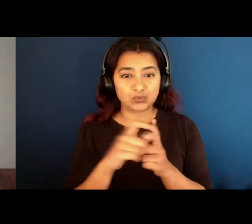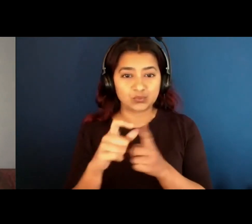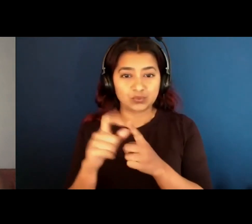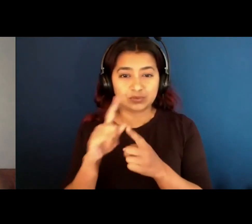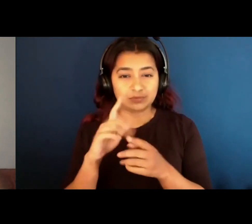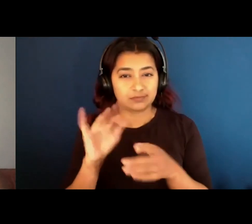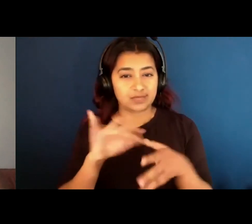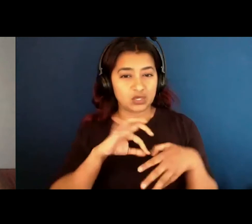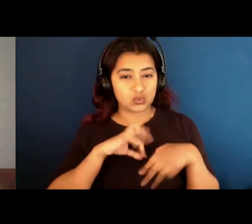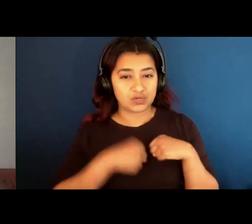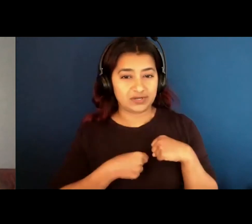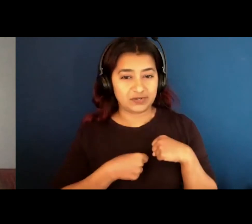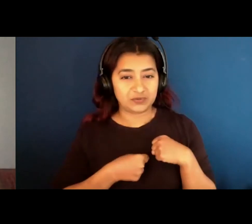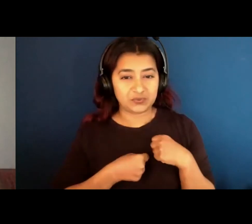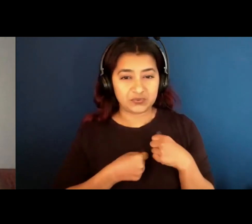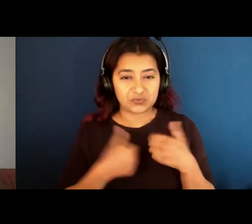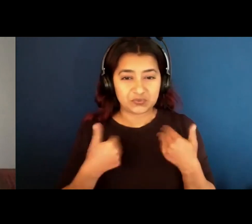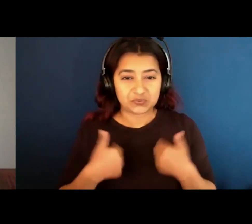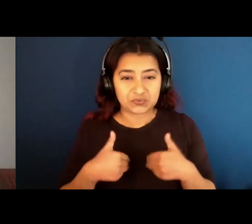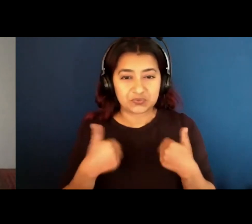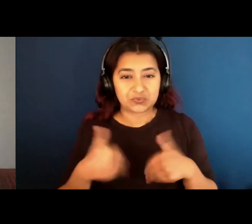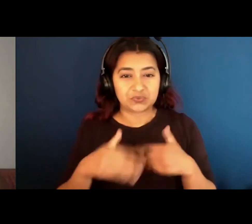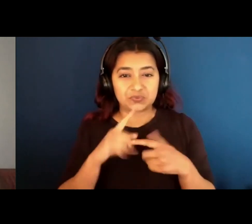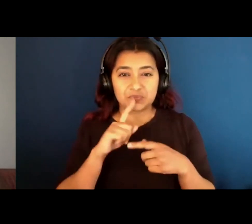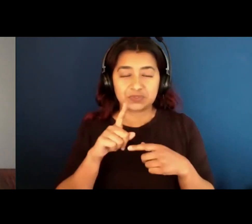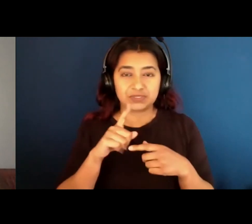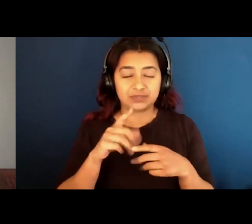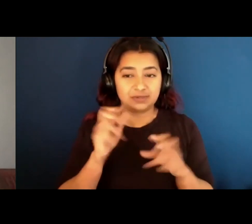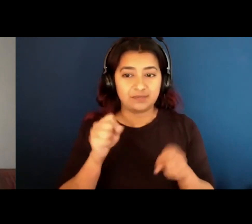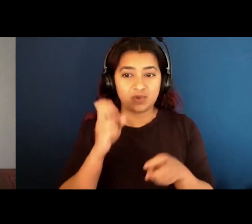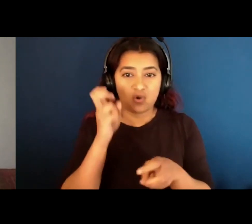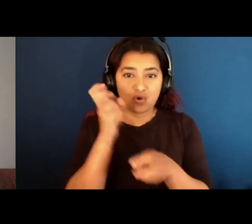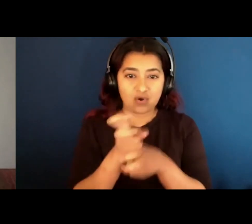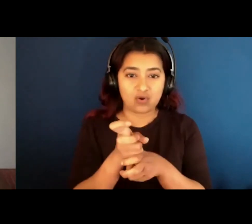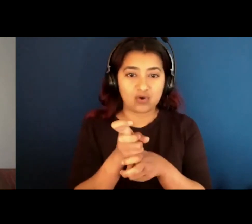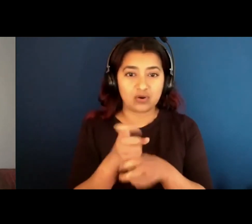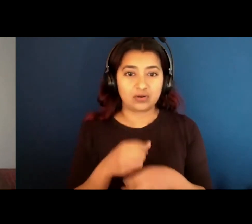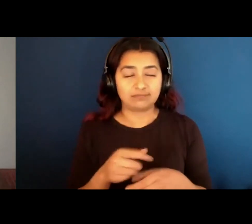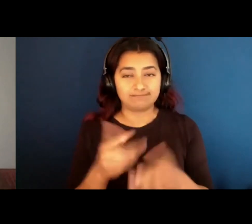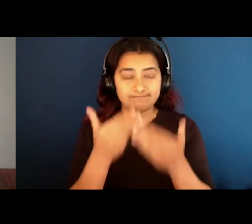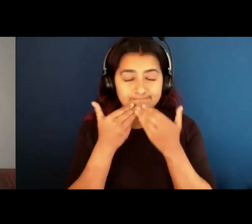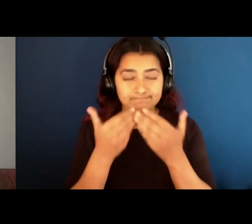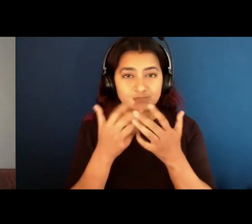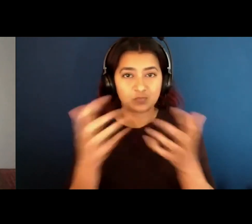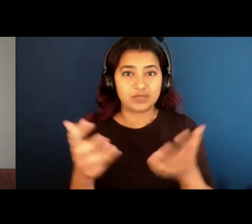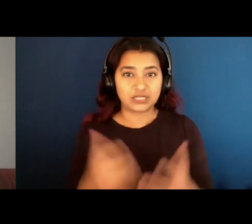grief, because I know it can be hard. Thank you so much.